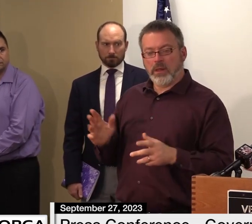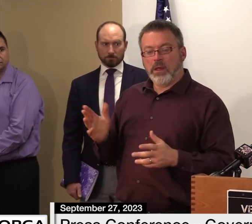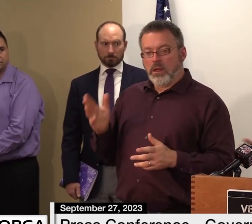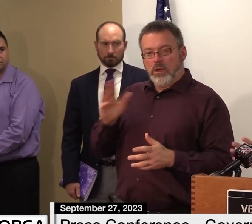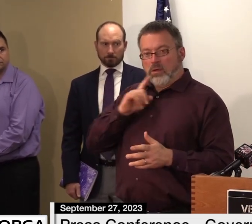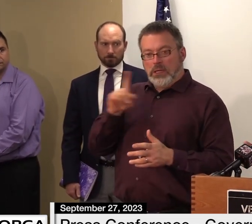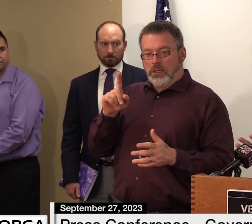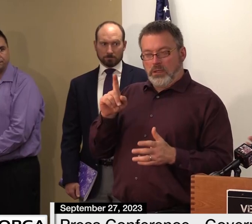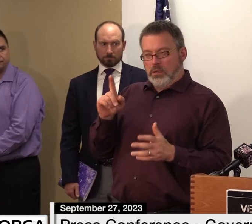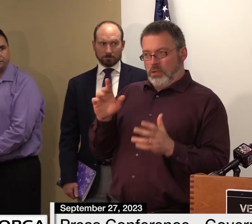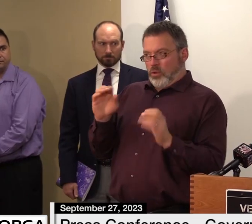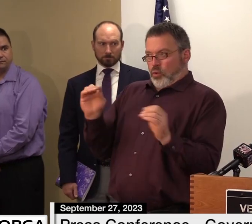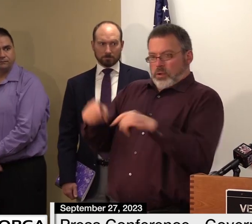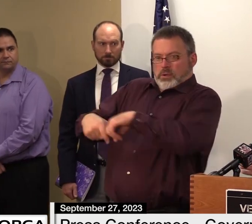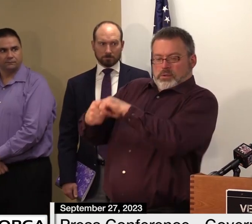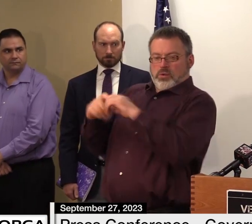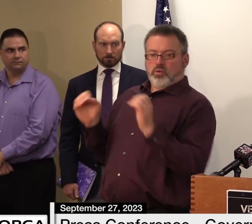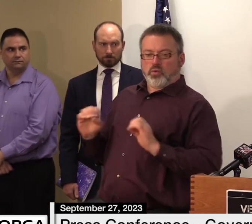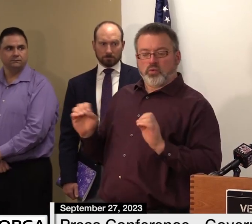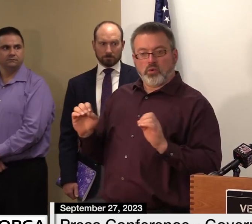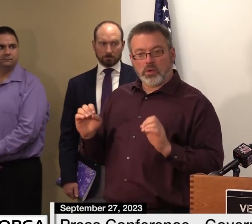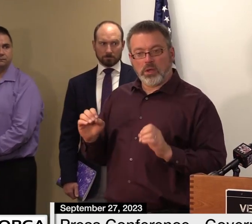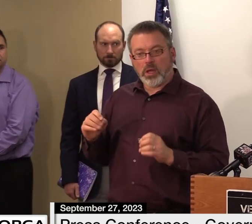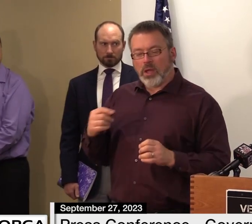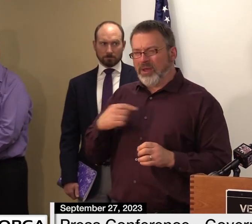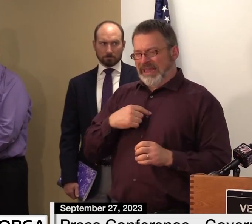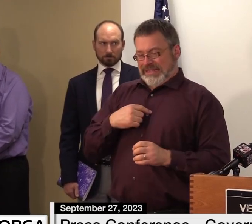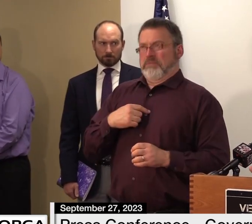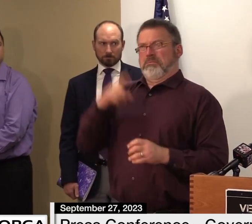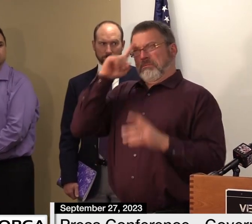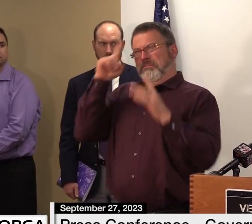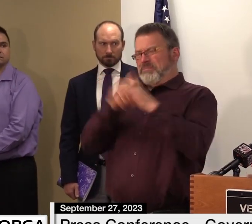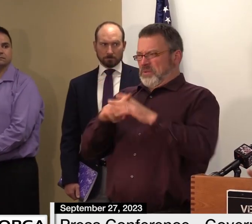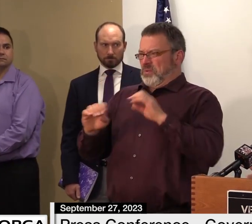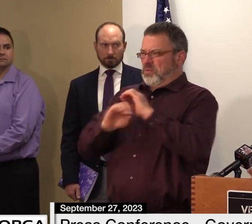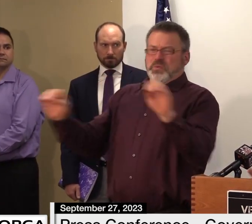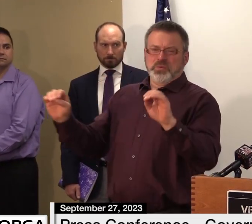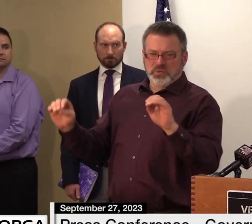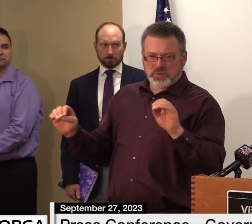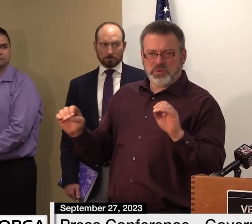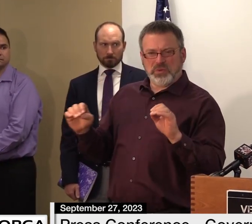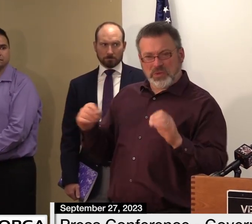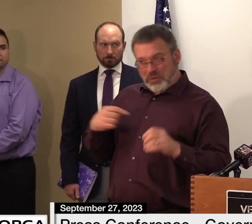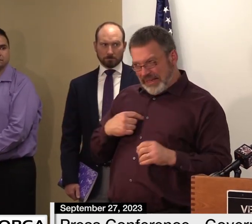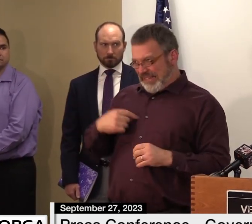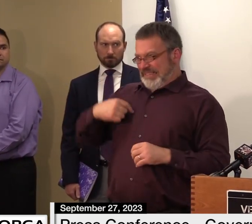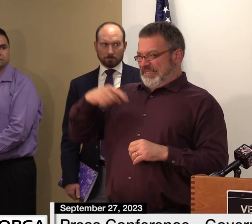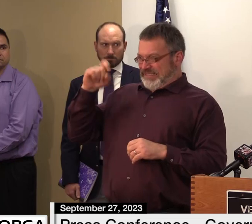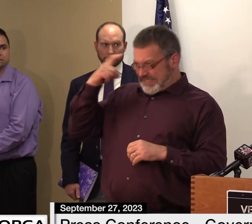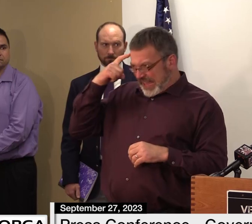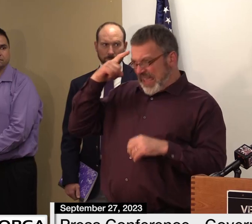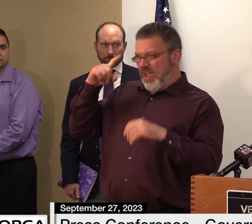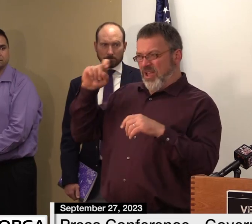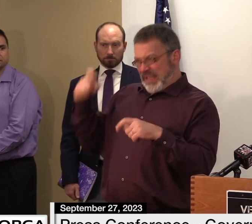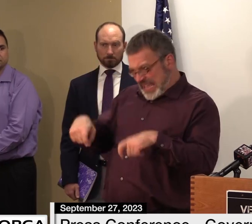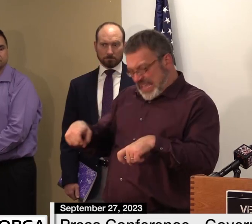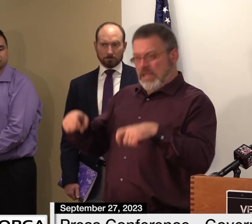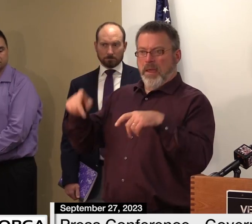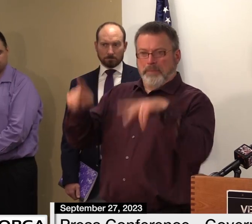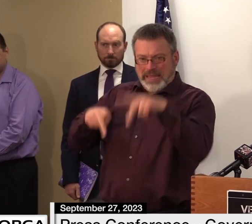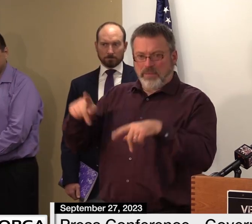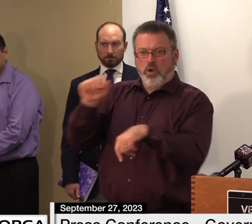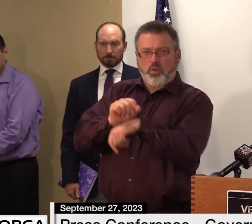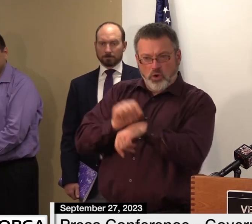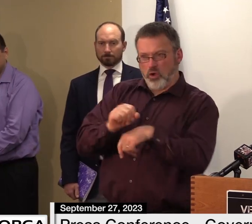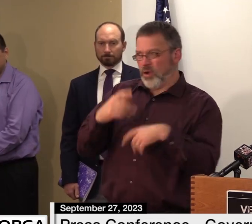is, we haven't even contemplated that, but we still need people to fill positions that are critical.